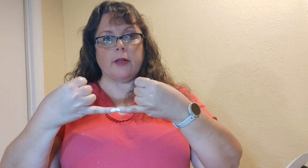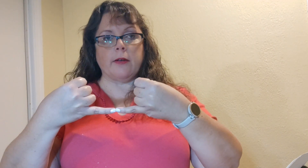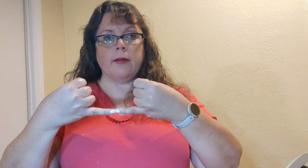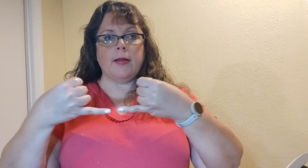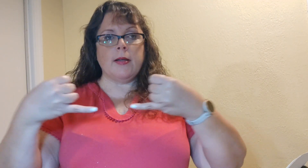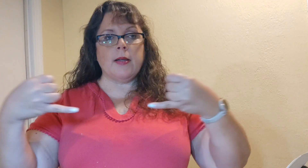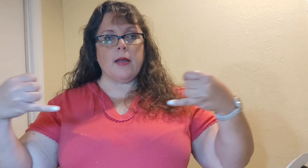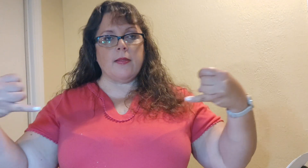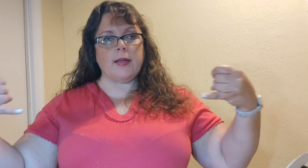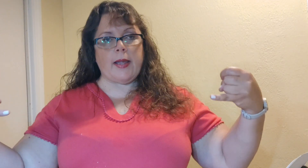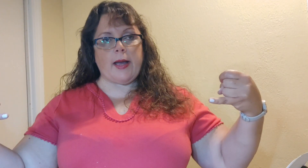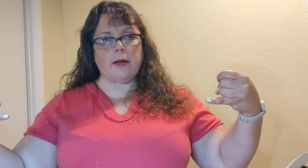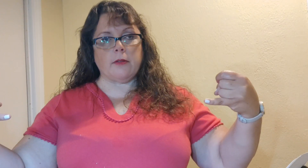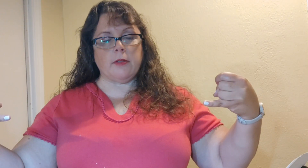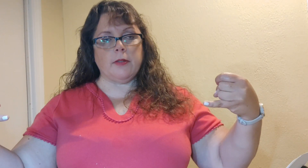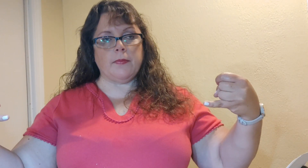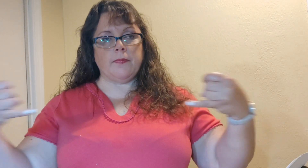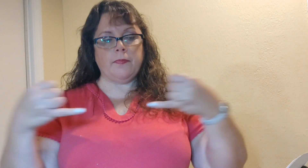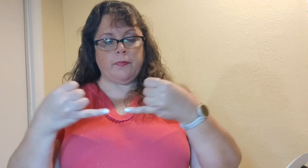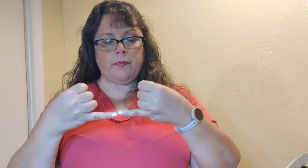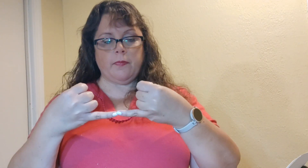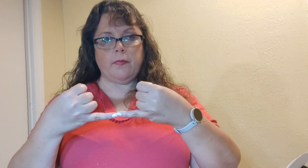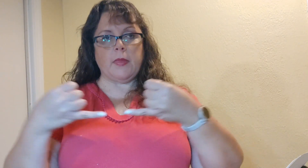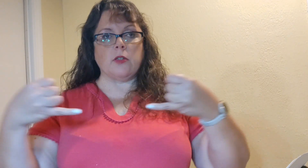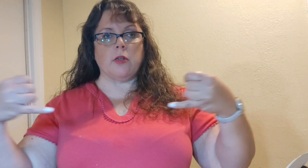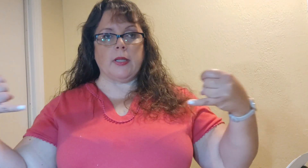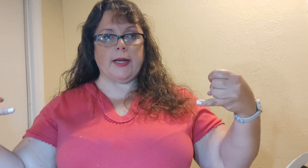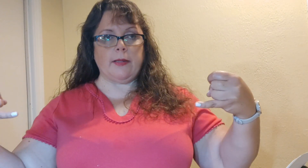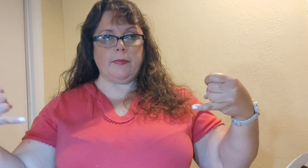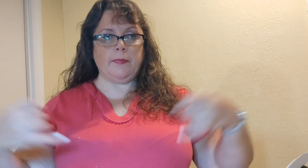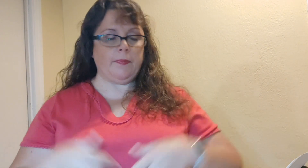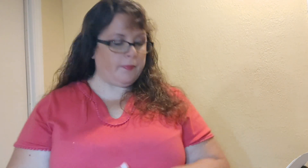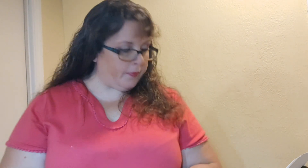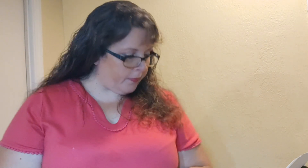together, and then out. That's your line.